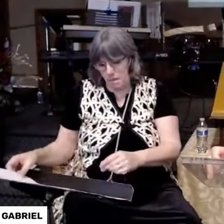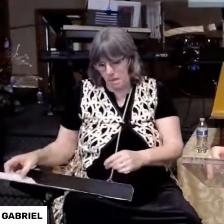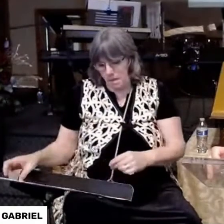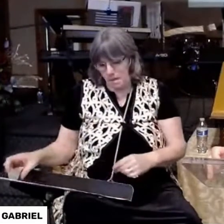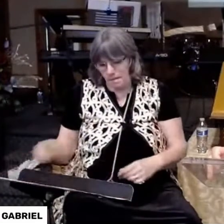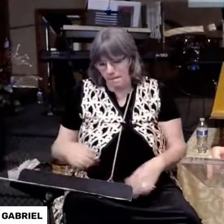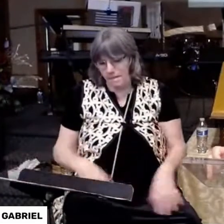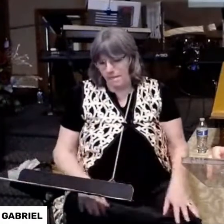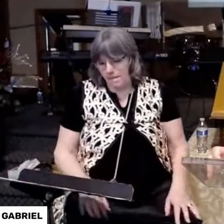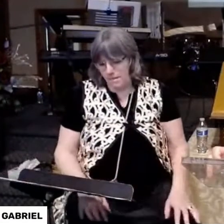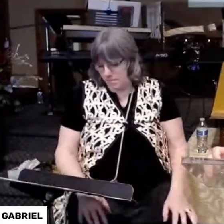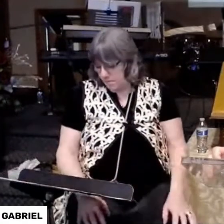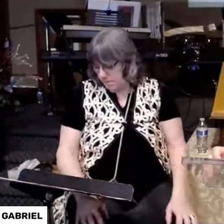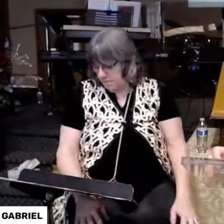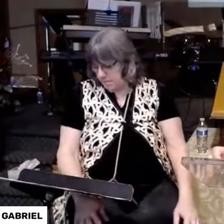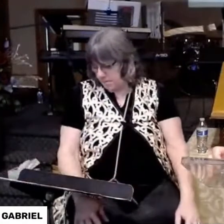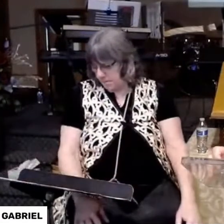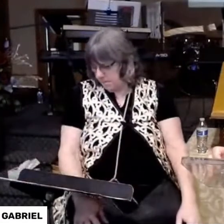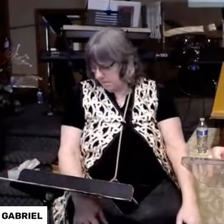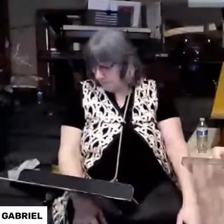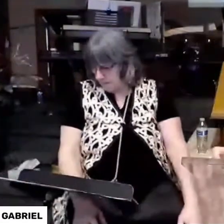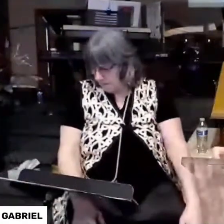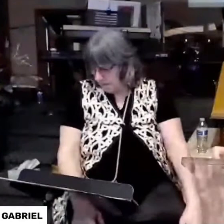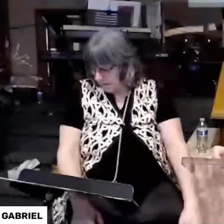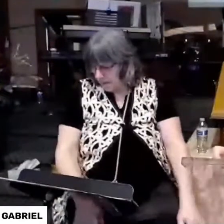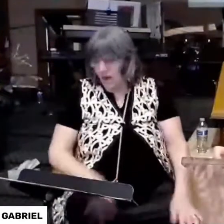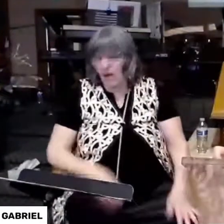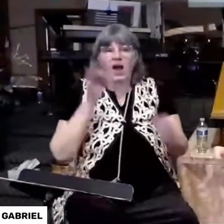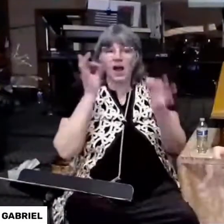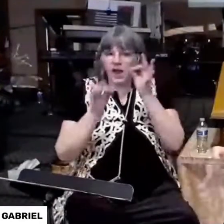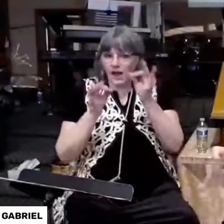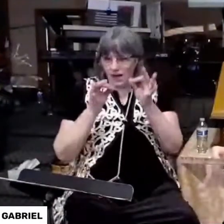And if he advocates for the mother bird,